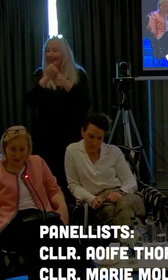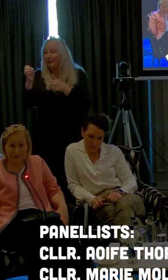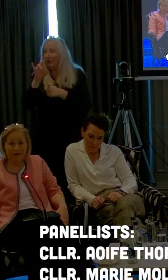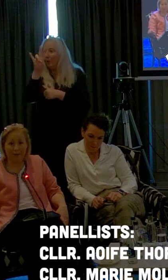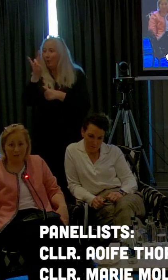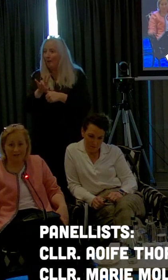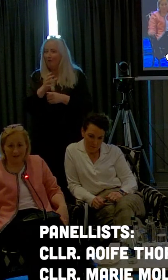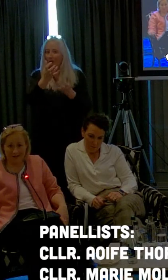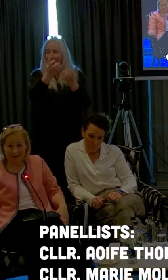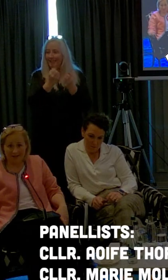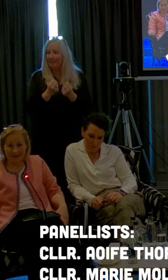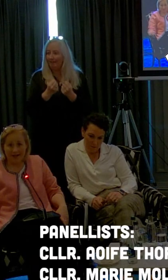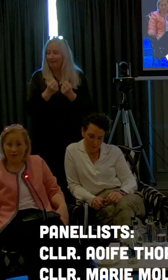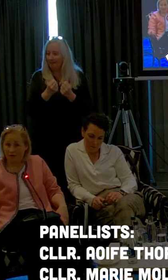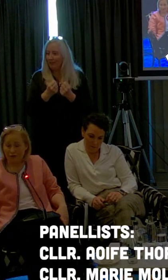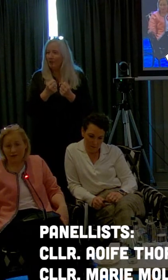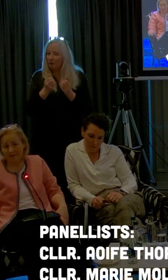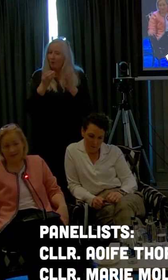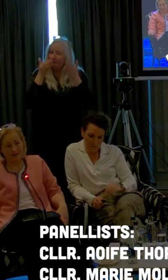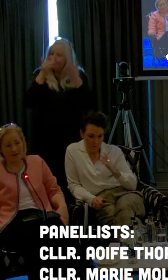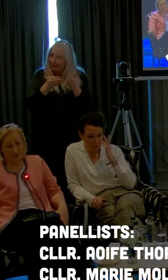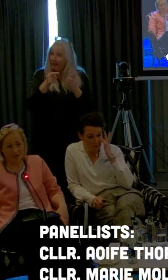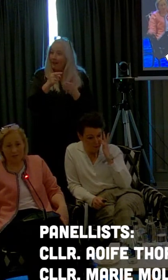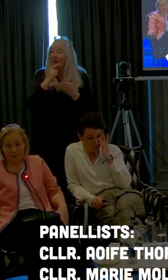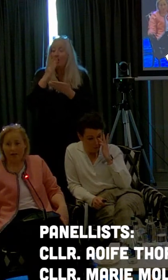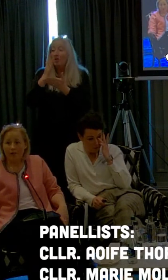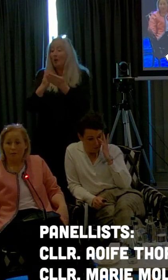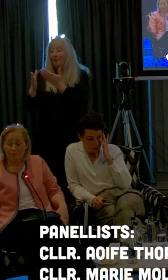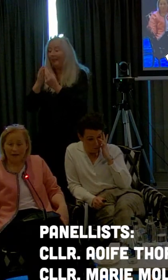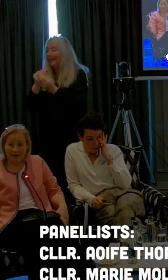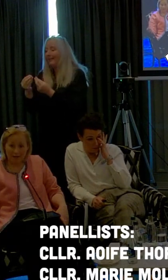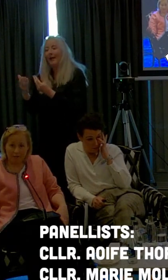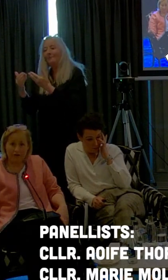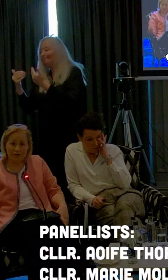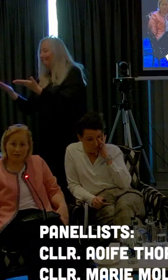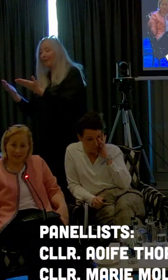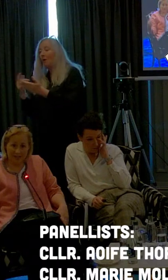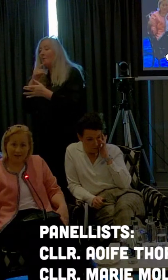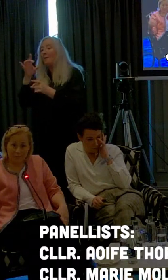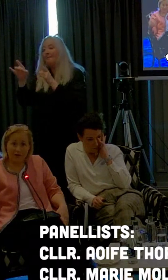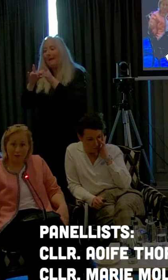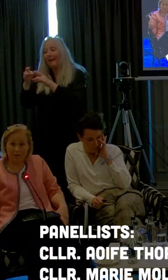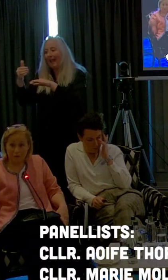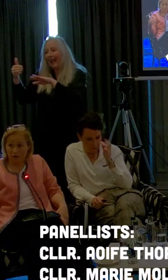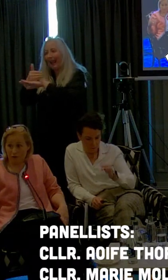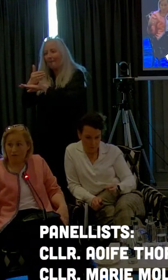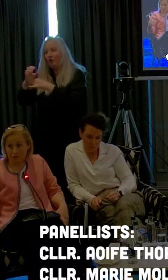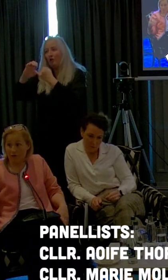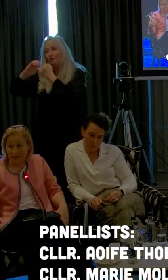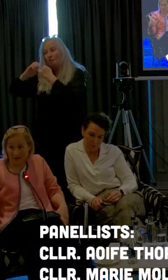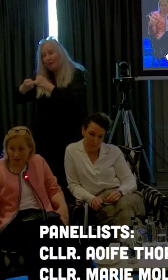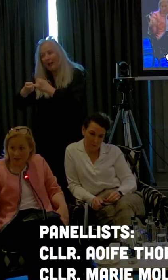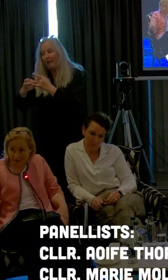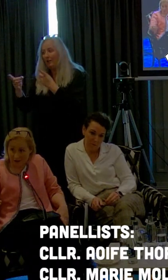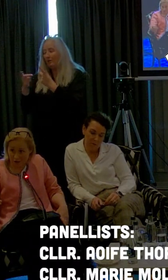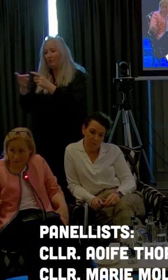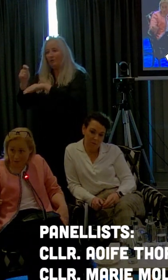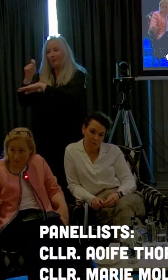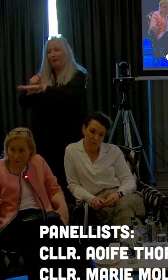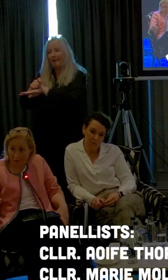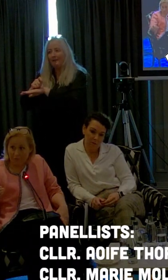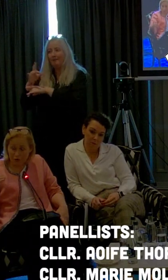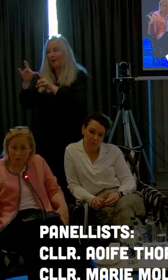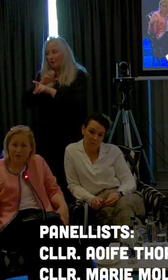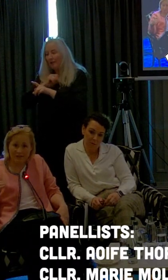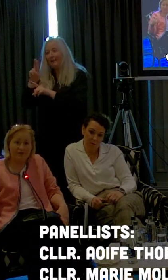will genuinely appreciate that. And there are certain things that aren't achievable, but make an effort to get to the point where you discover, OK, that actually isn't achievable.